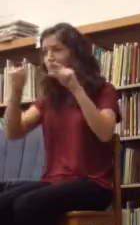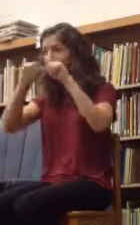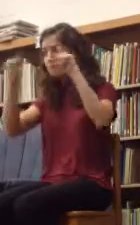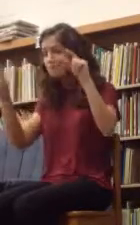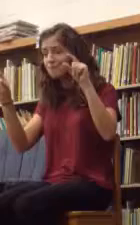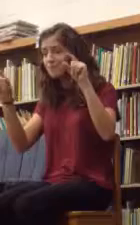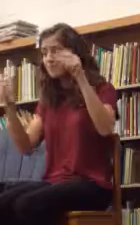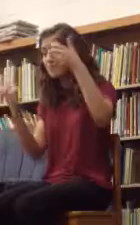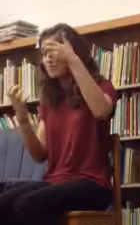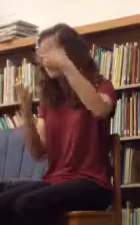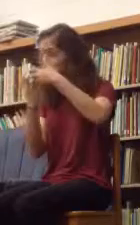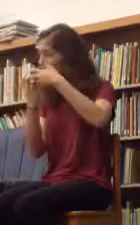It look like one.